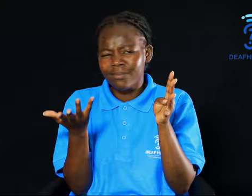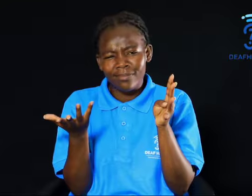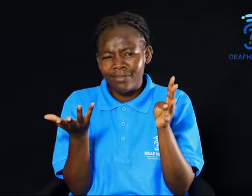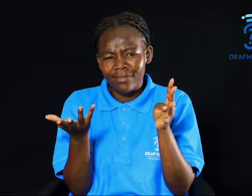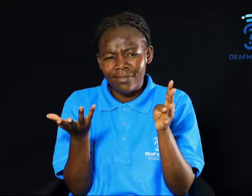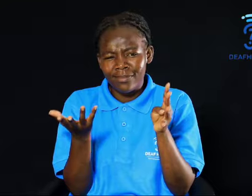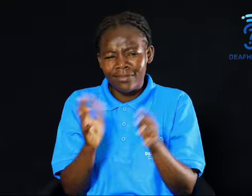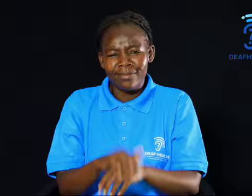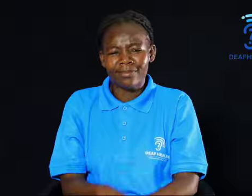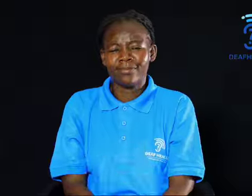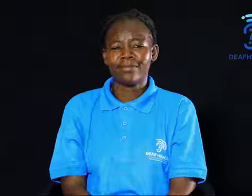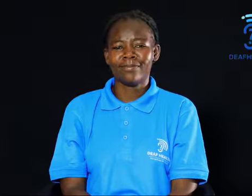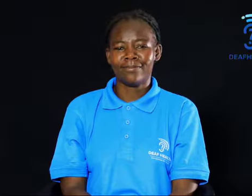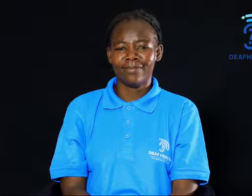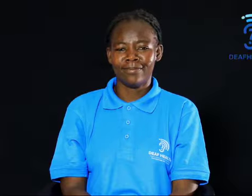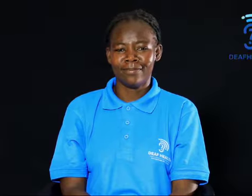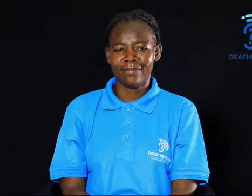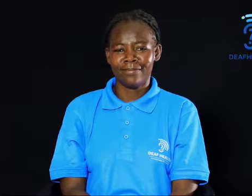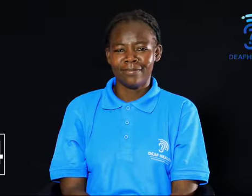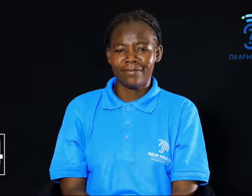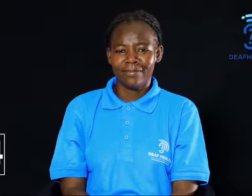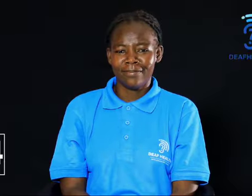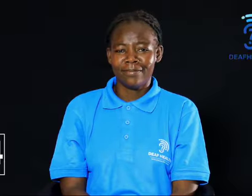What was that number? That was 44.